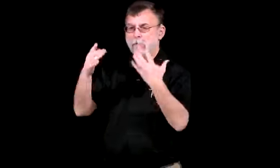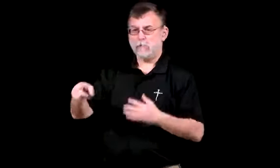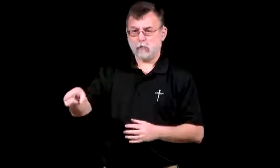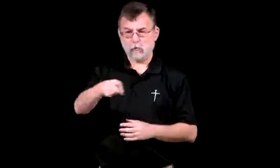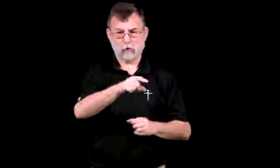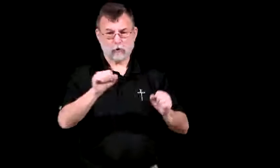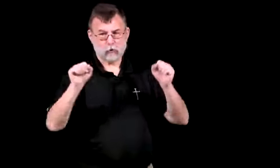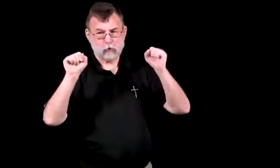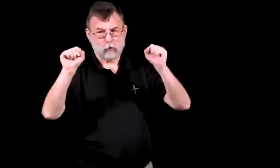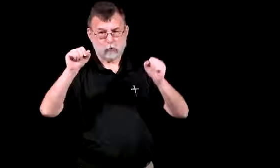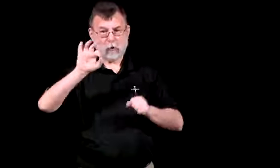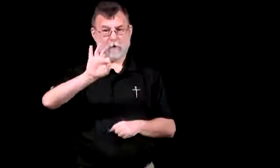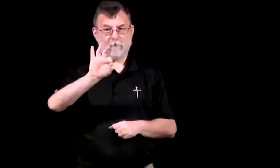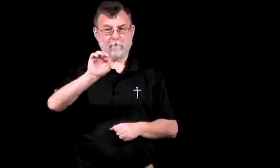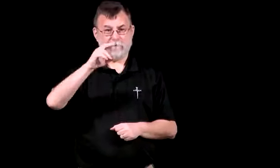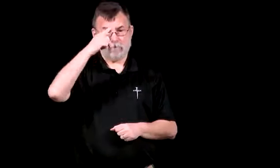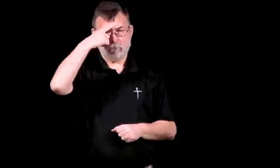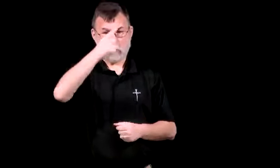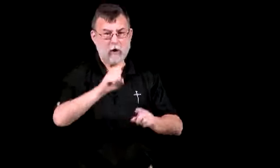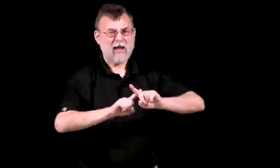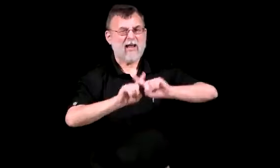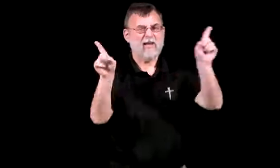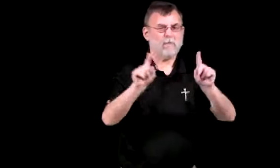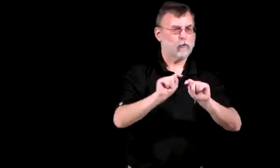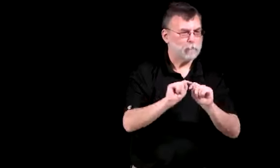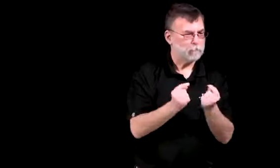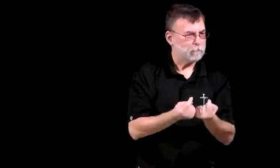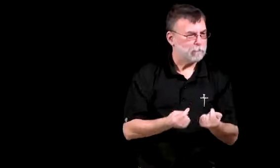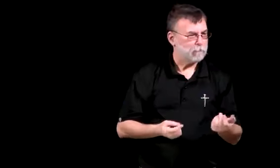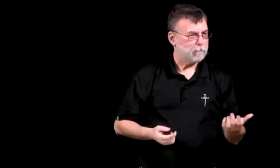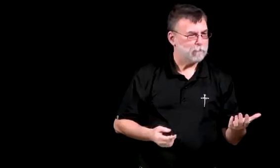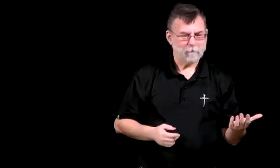How many of you were cheering for a different team?